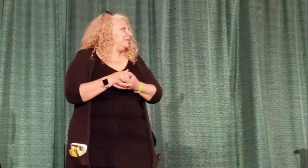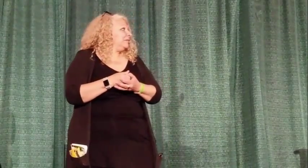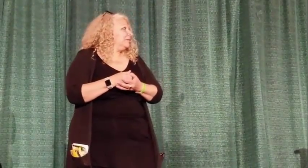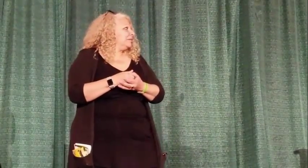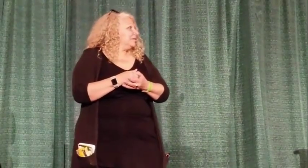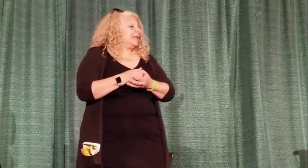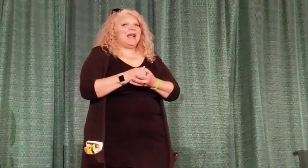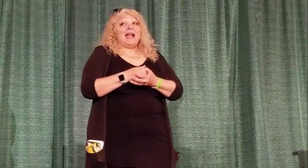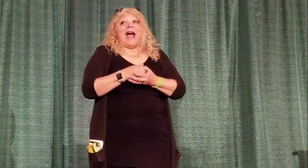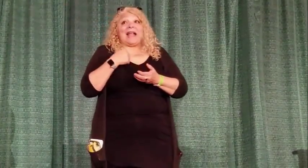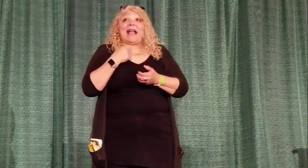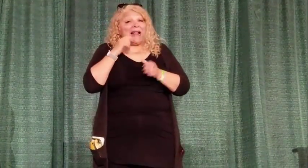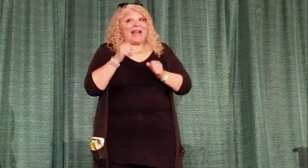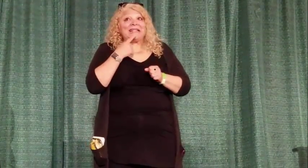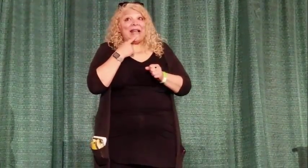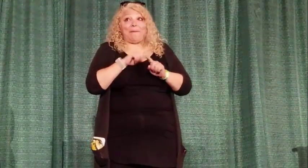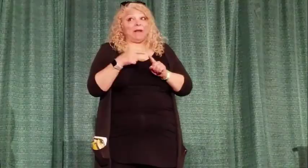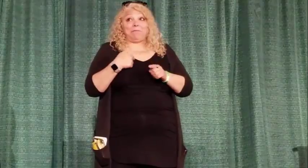Let's say I would.